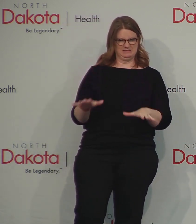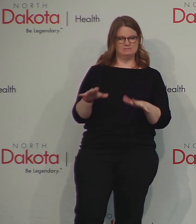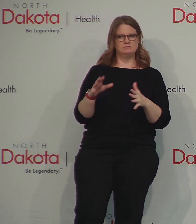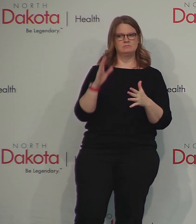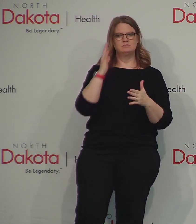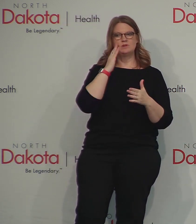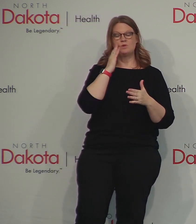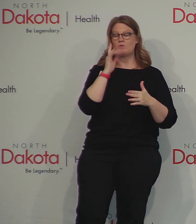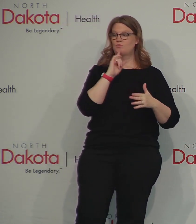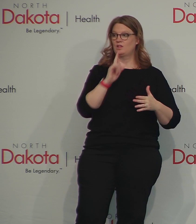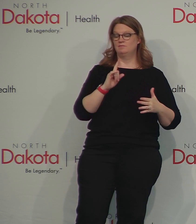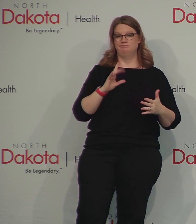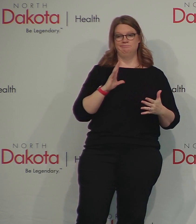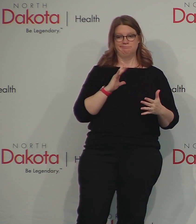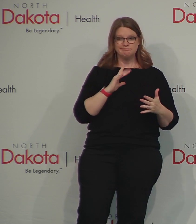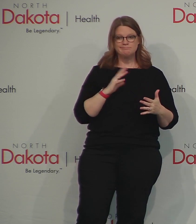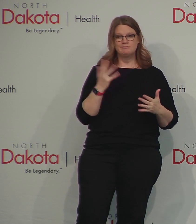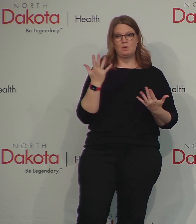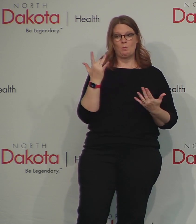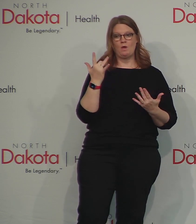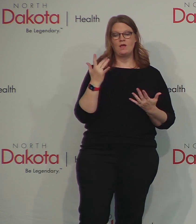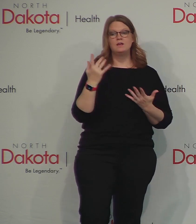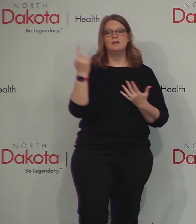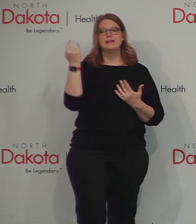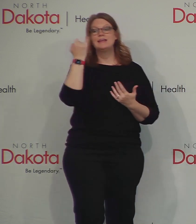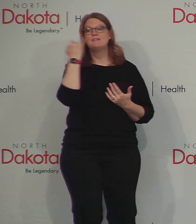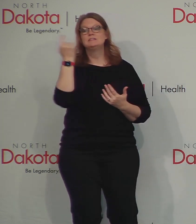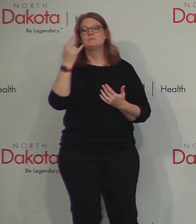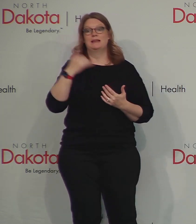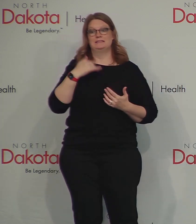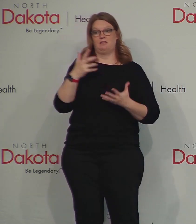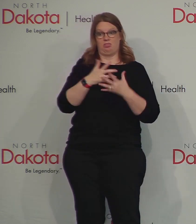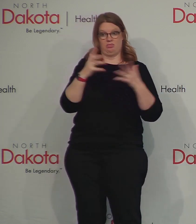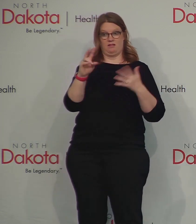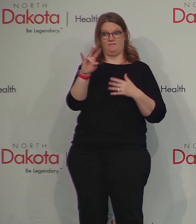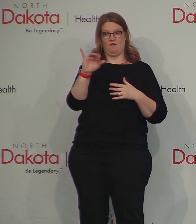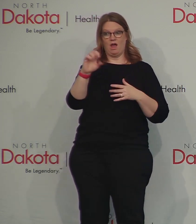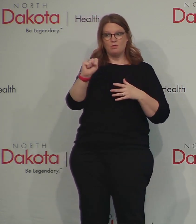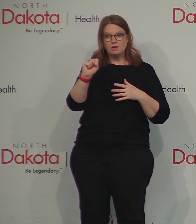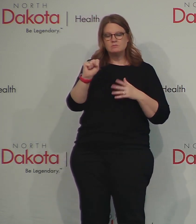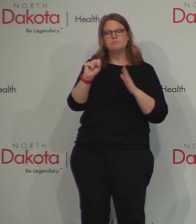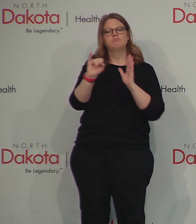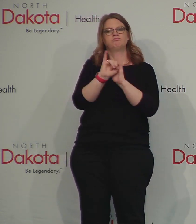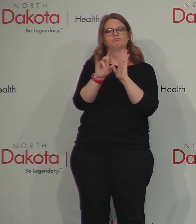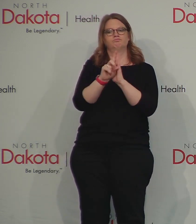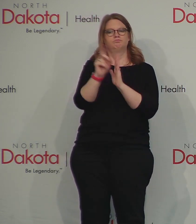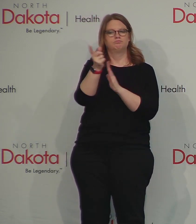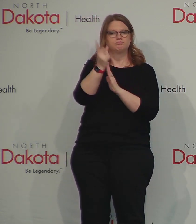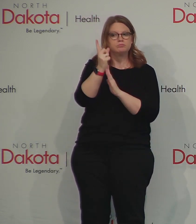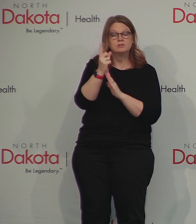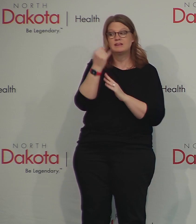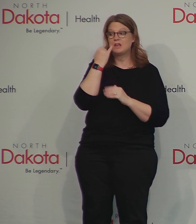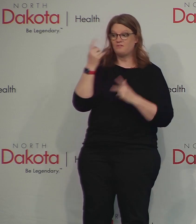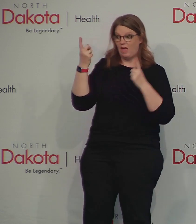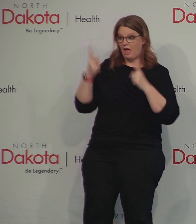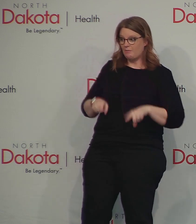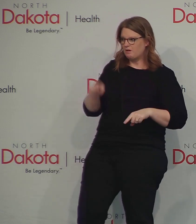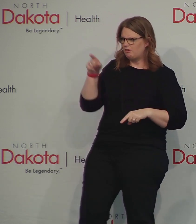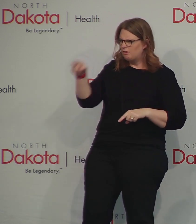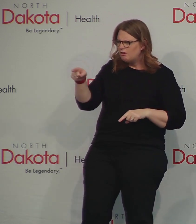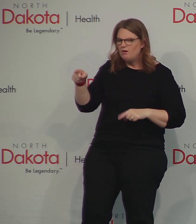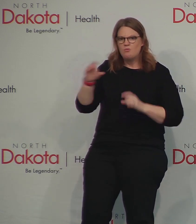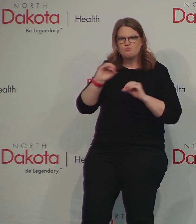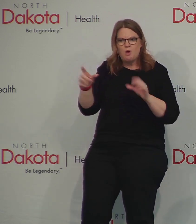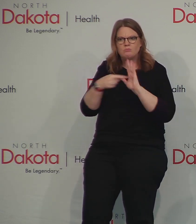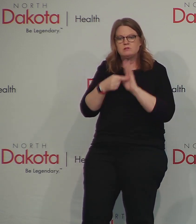they give you a positive when someone's got a high viral load. We can identify people who are asymptomatic and pull them out of the